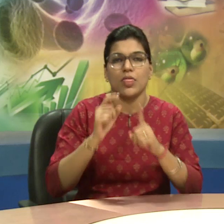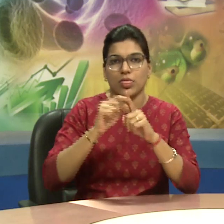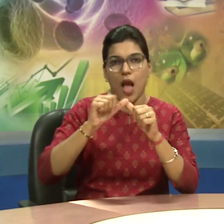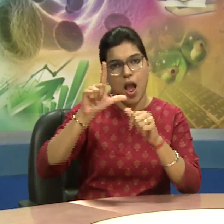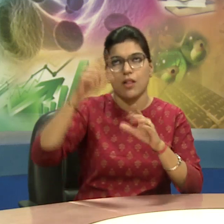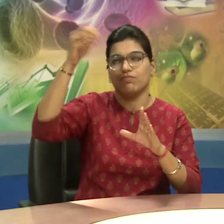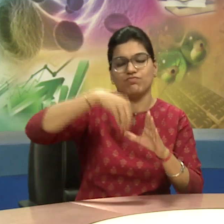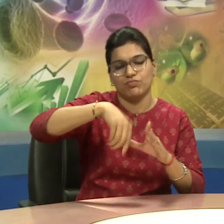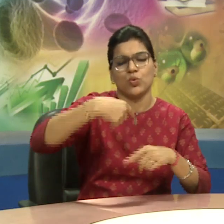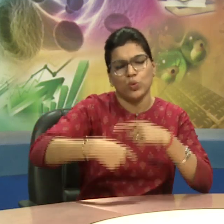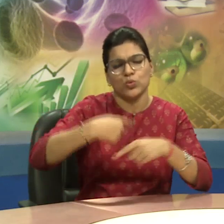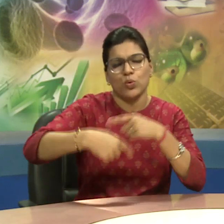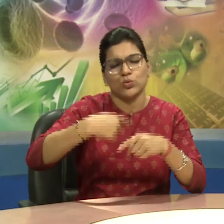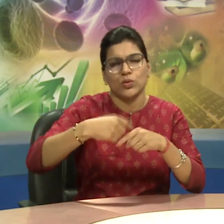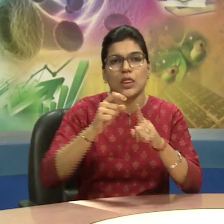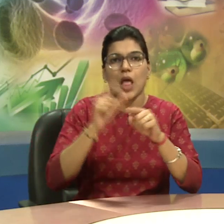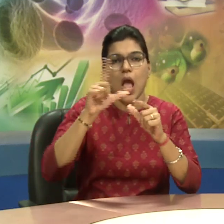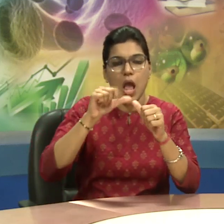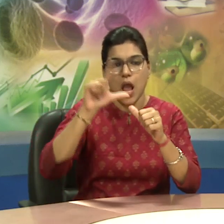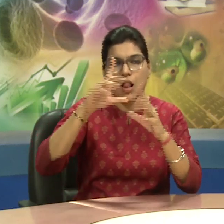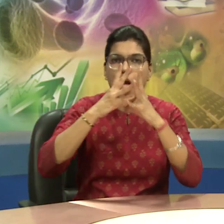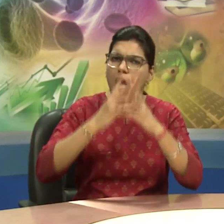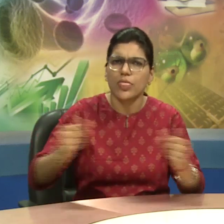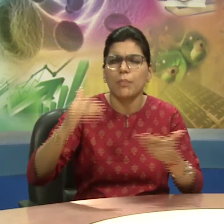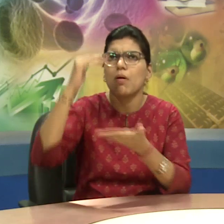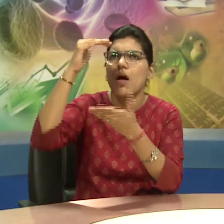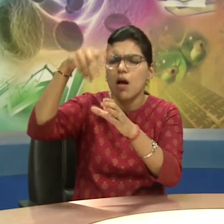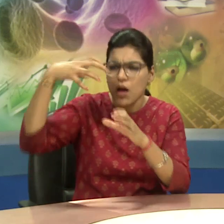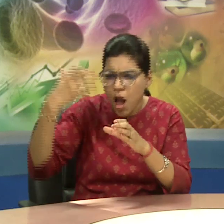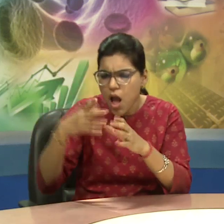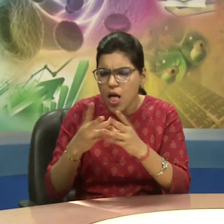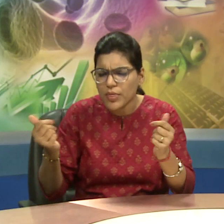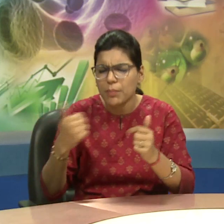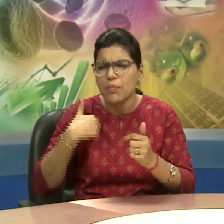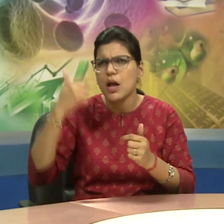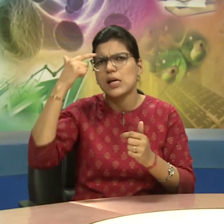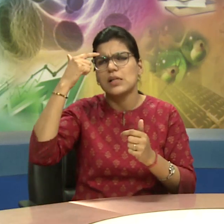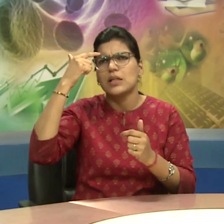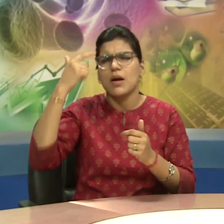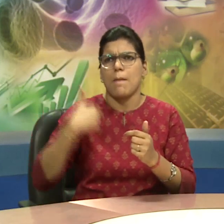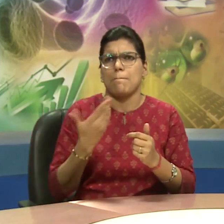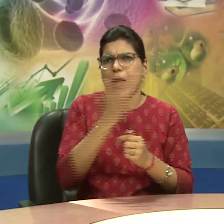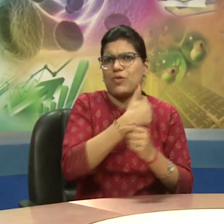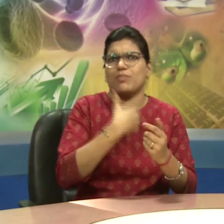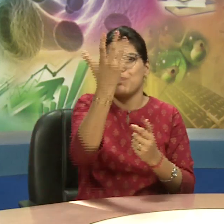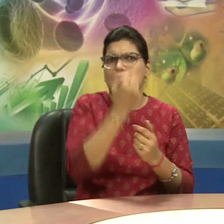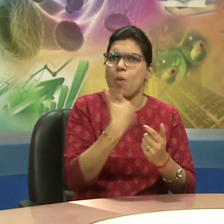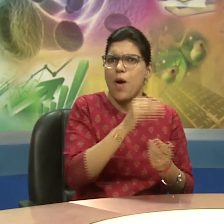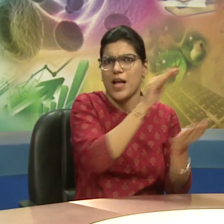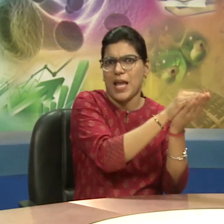are things which we can use later. For example, dal.